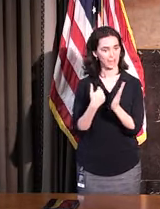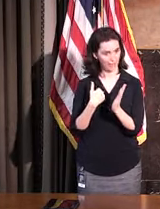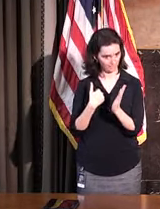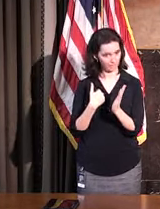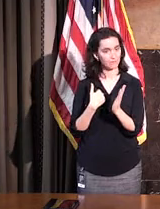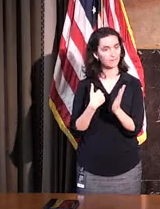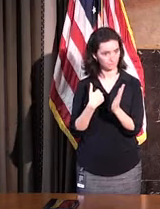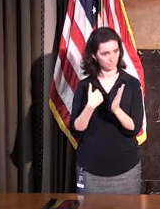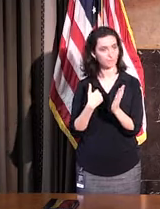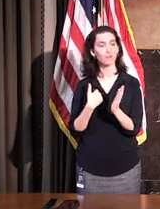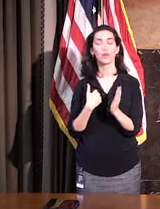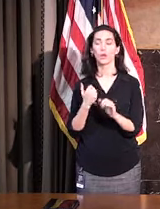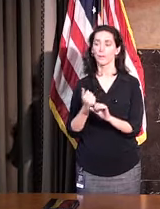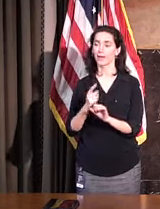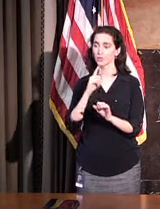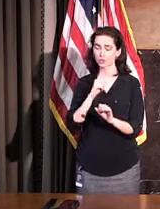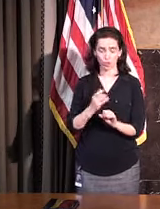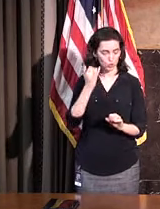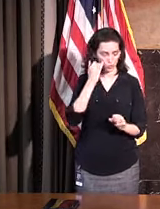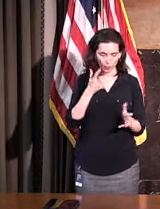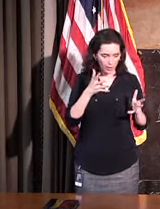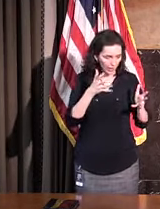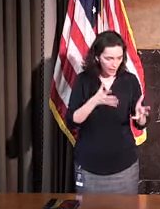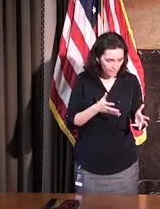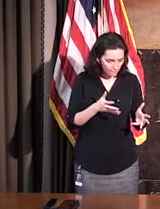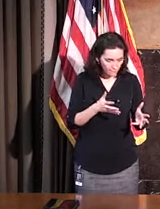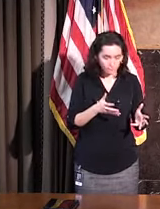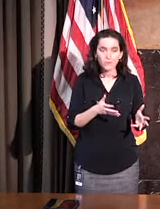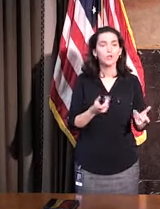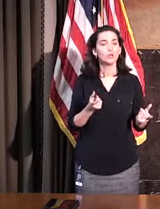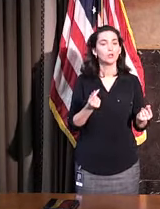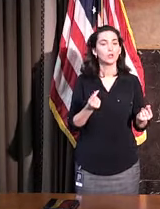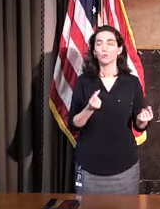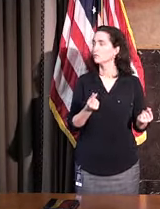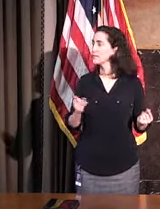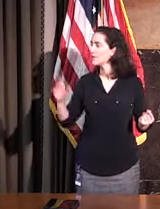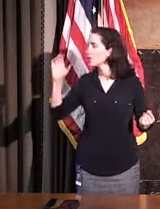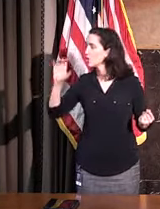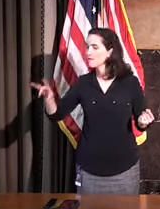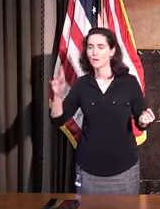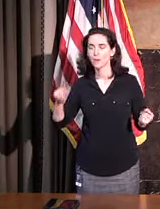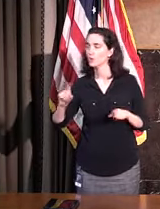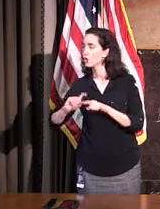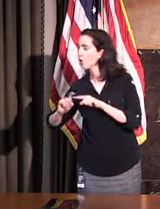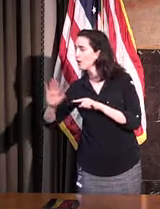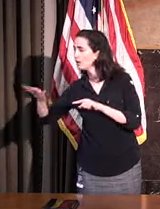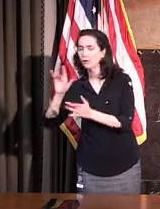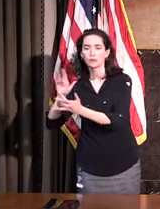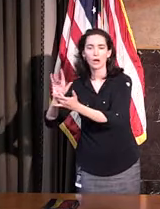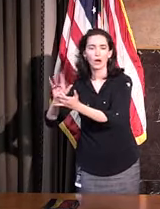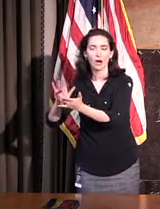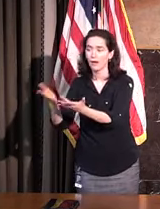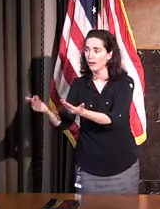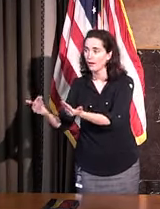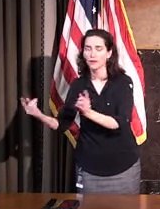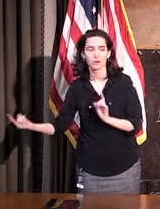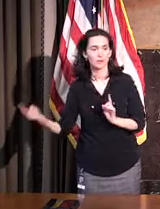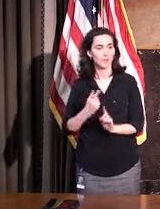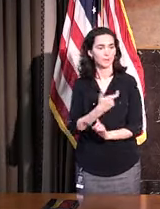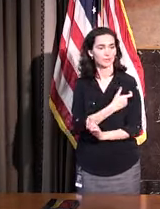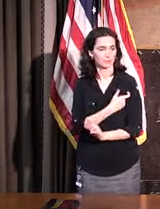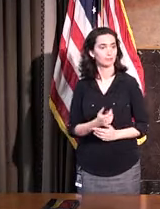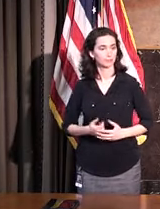providers for that reason, to make sure that if they do have a dose that they need to inject into an arm that day, they have the opportunity to do